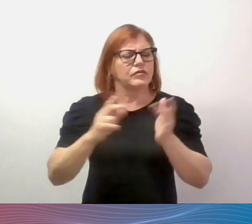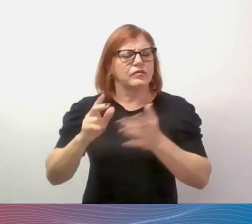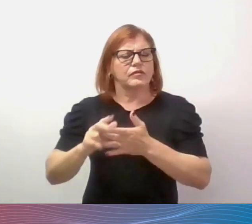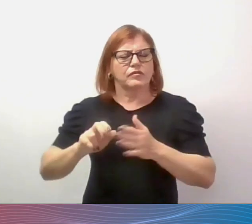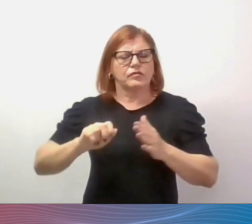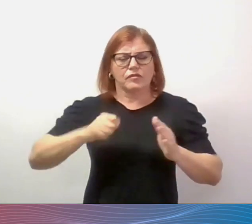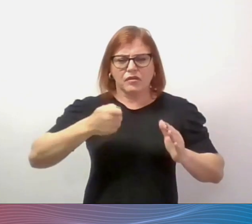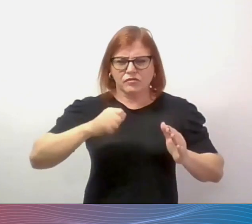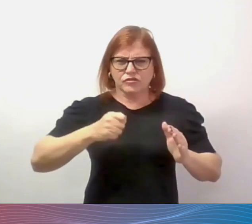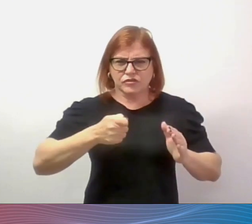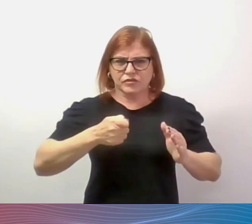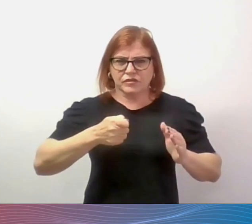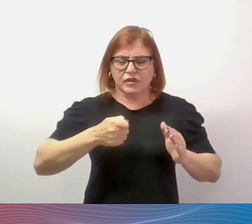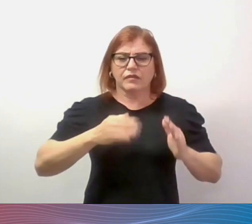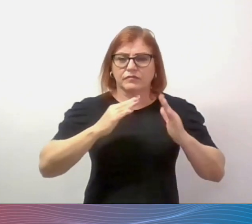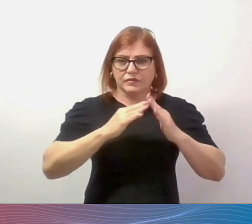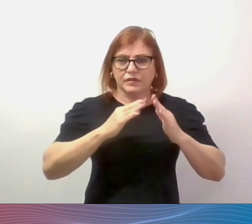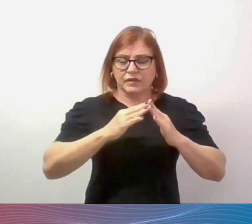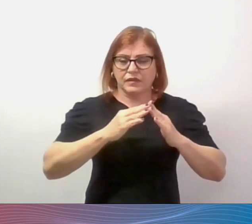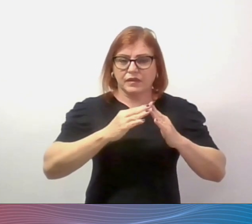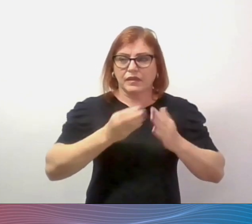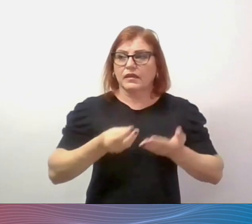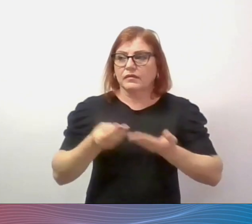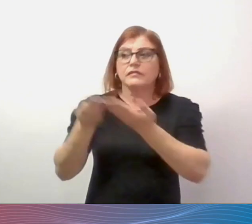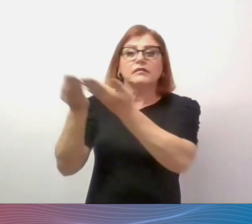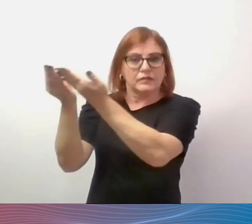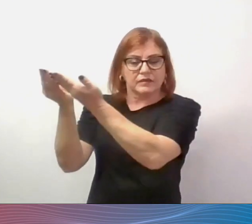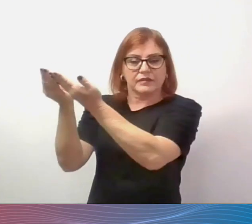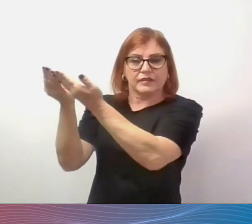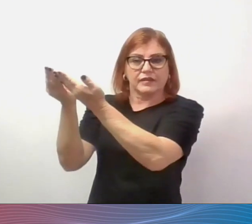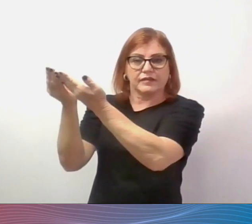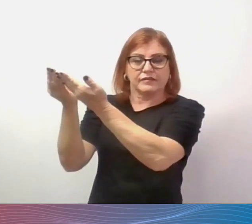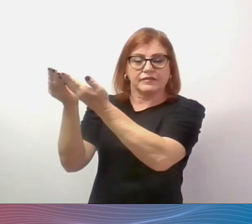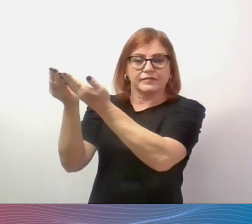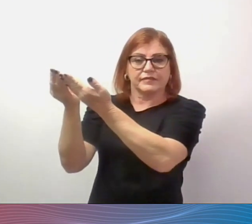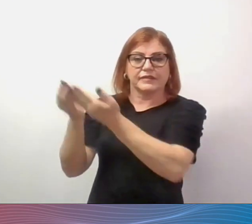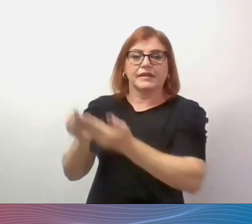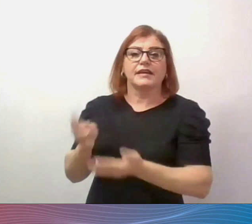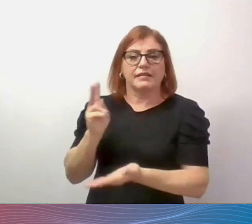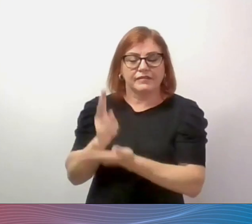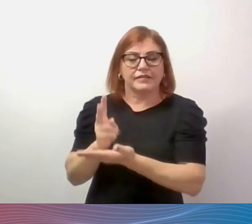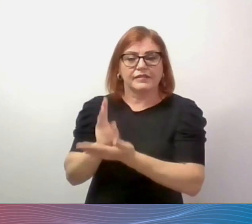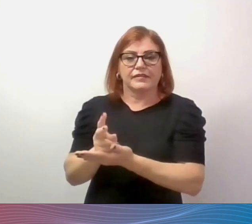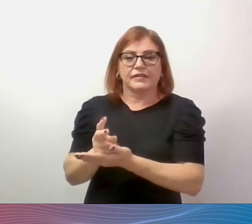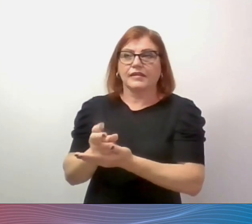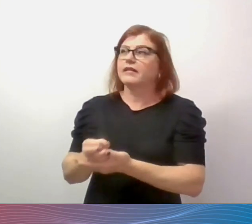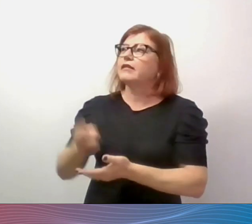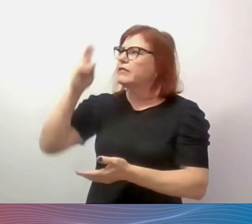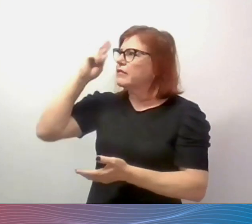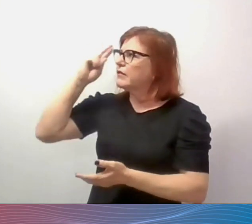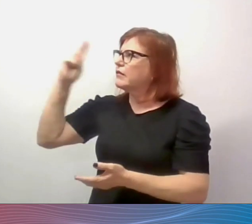giving the key of your house to him. Senhor Jesus é o Senhor. Jesus is Lord.